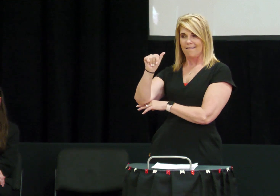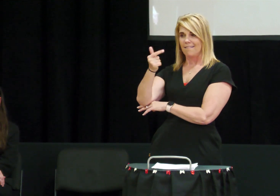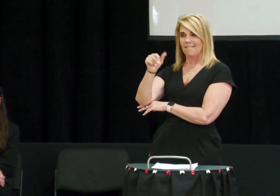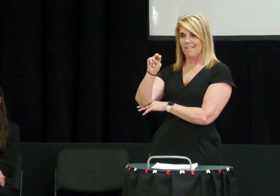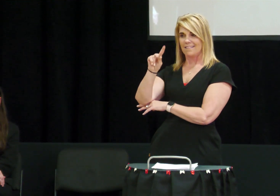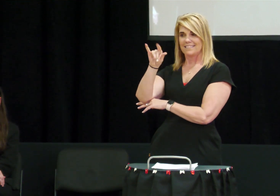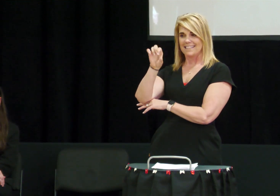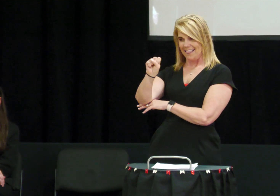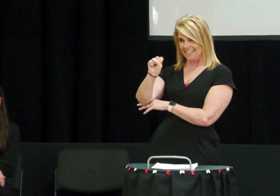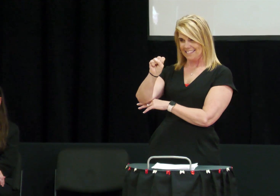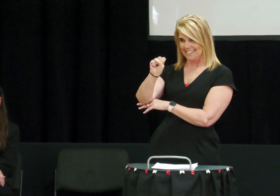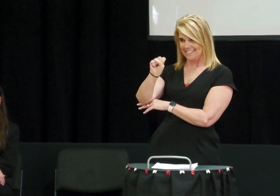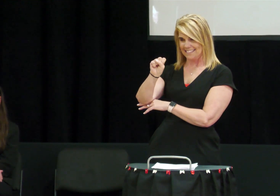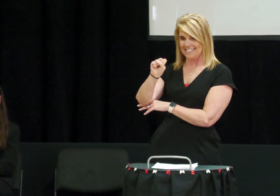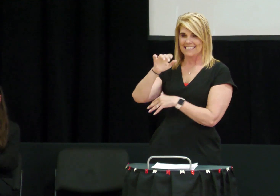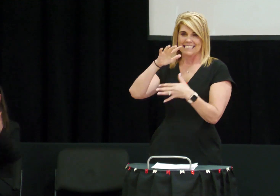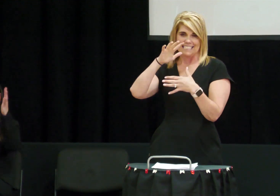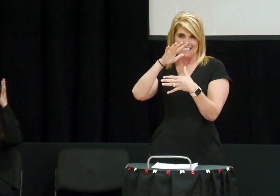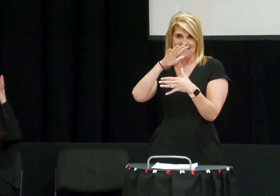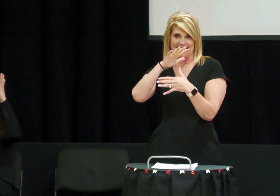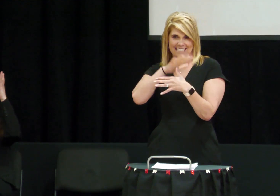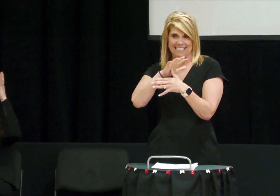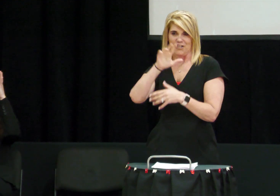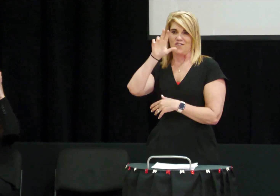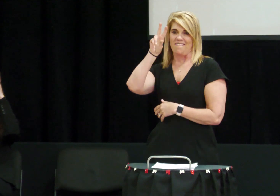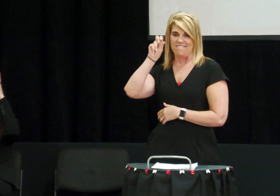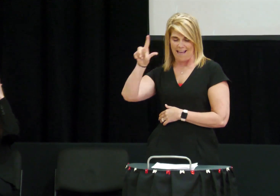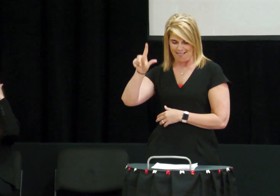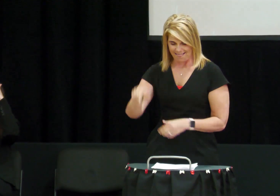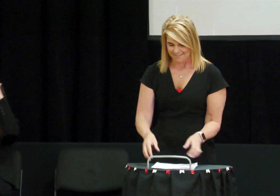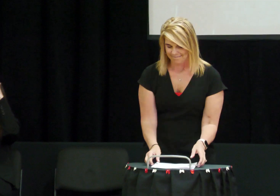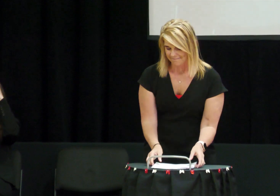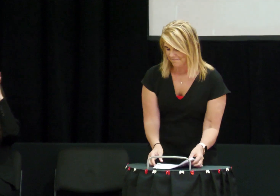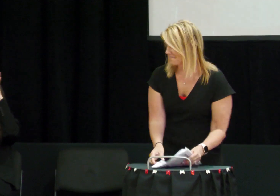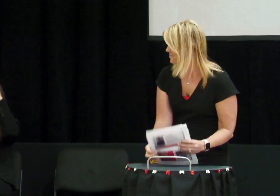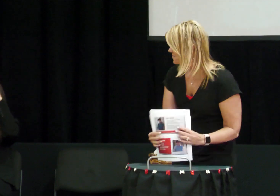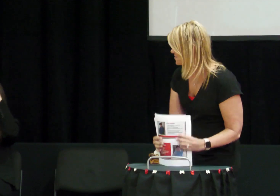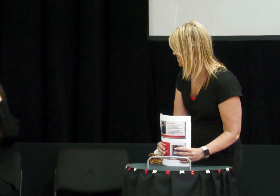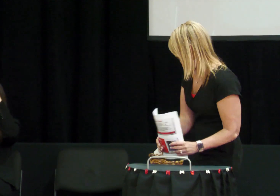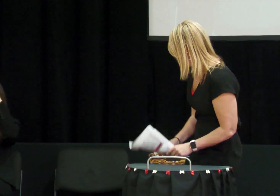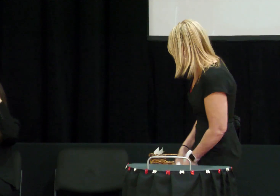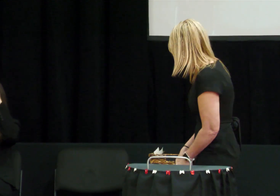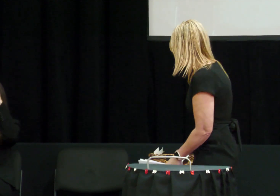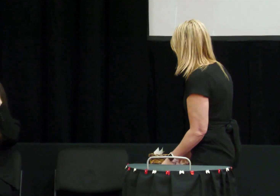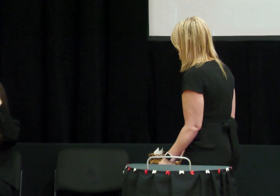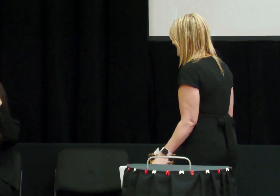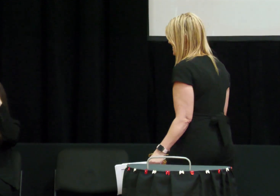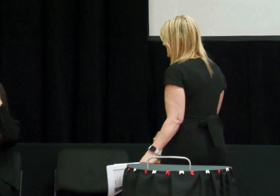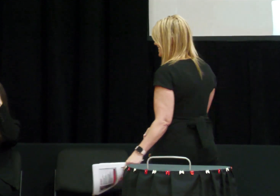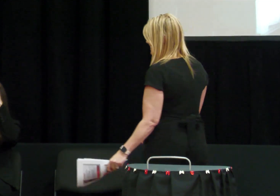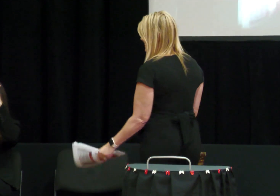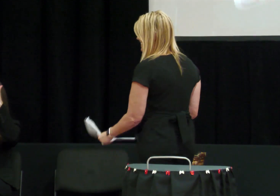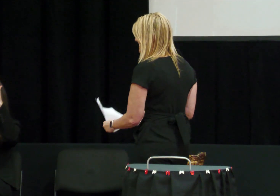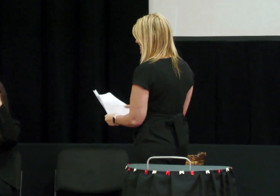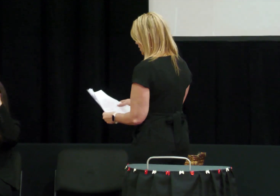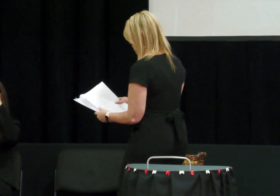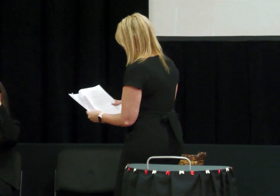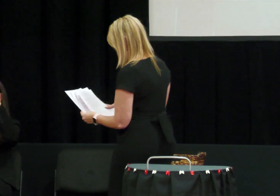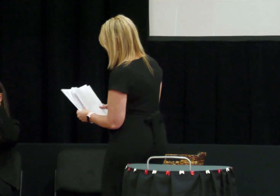Mariah Gonzalez, senior of valedictorian. Mariah walks up to the stage.